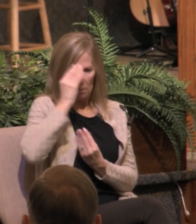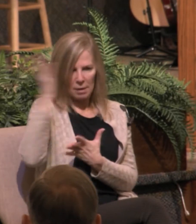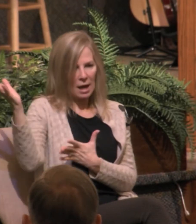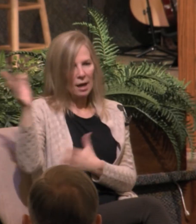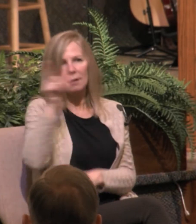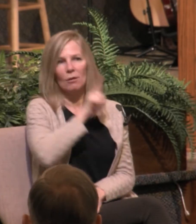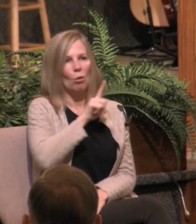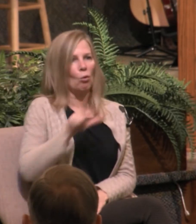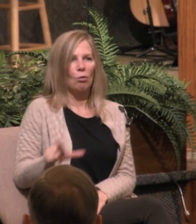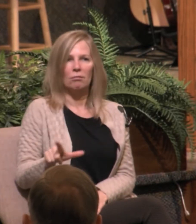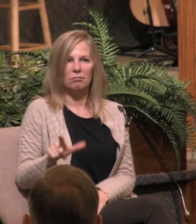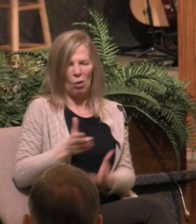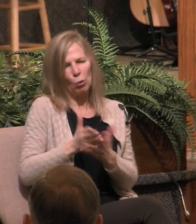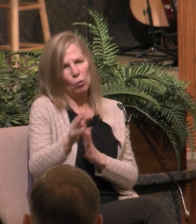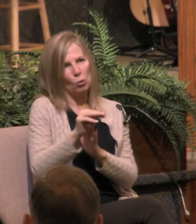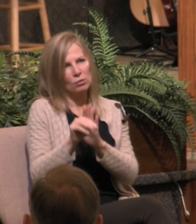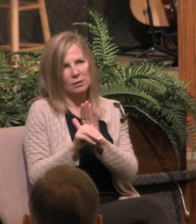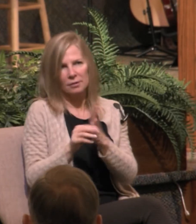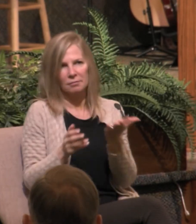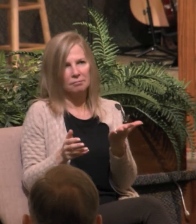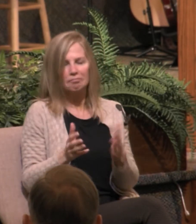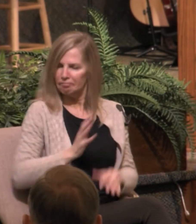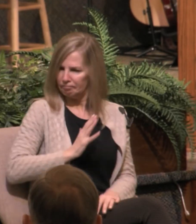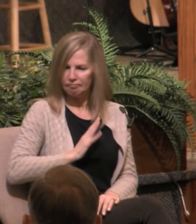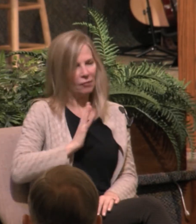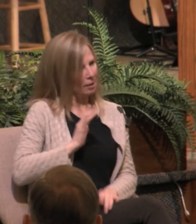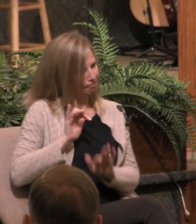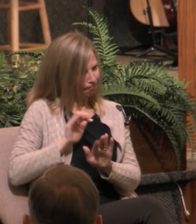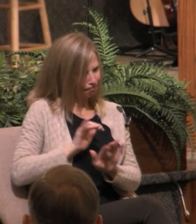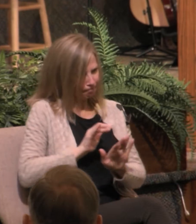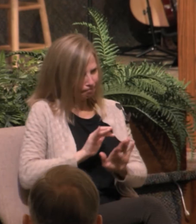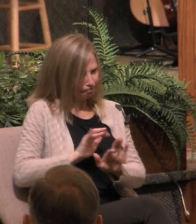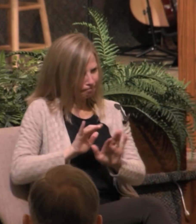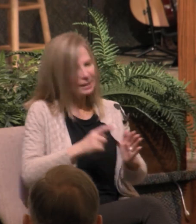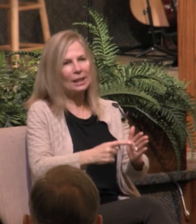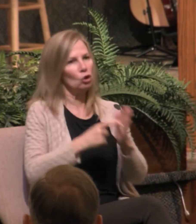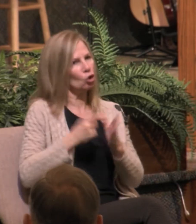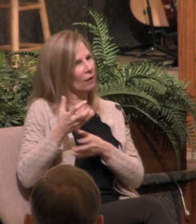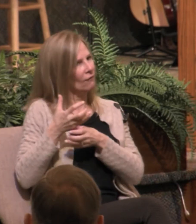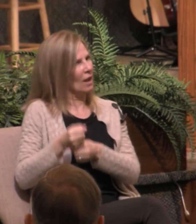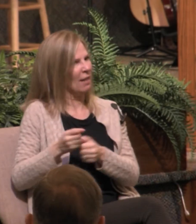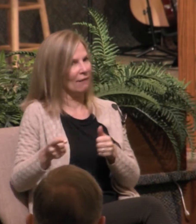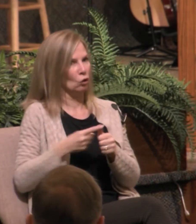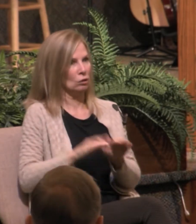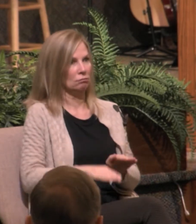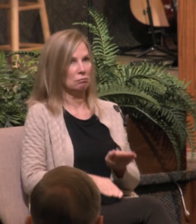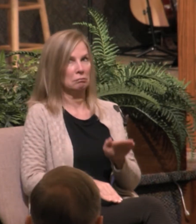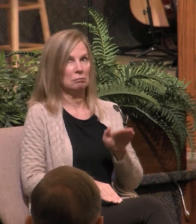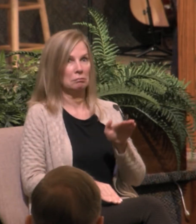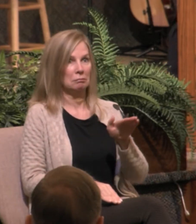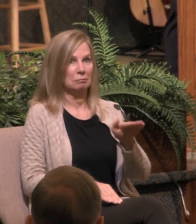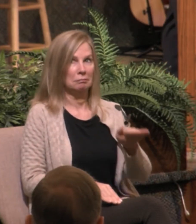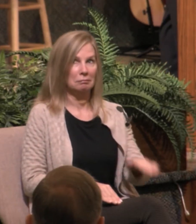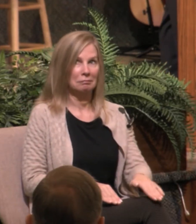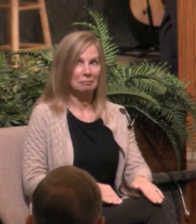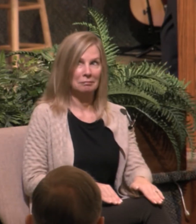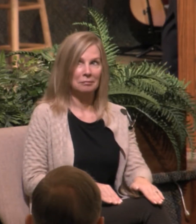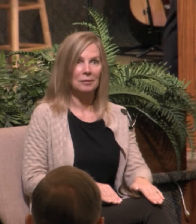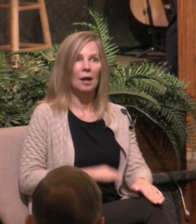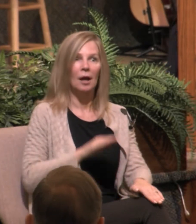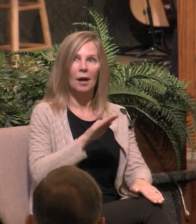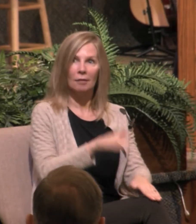God delivered through Moses. It took faith to take that first step, and yet each one of